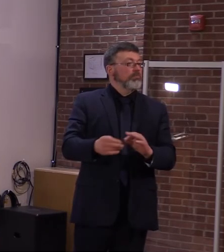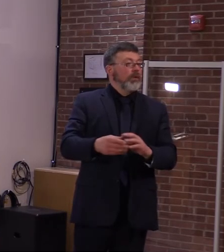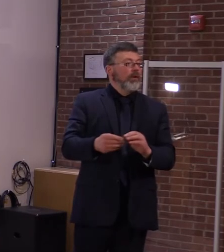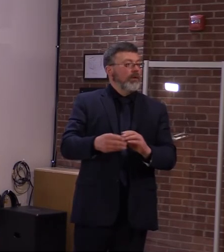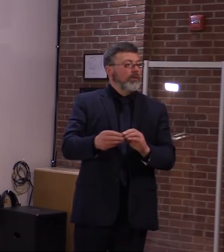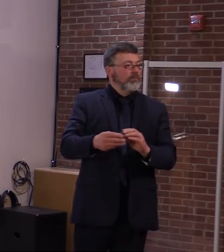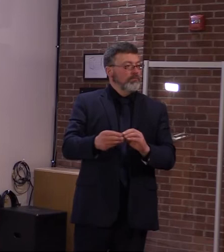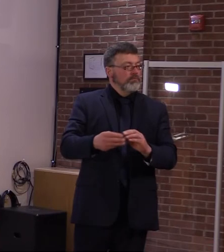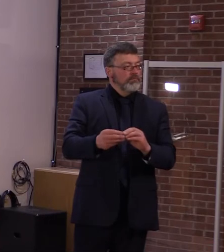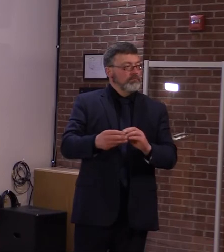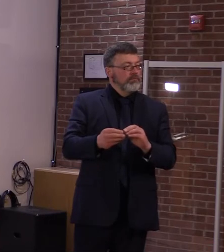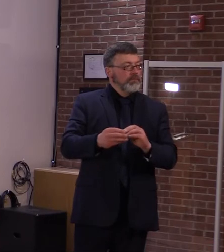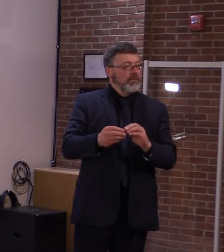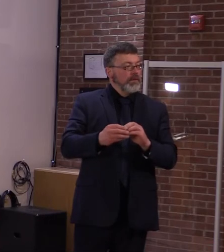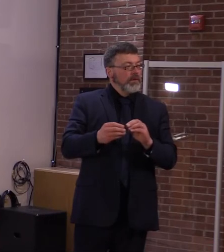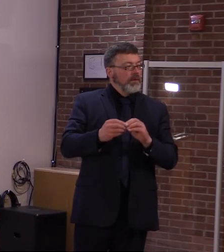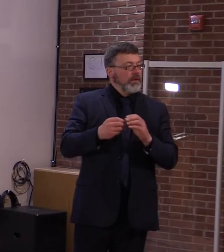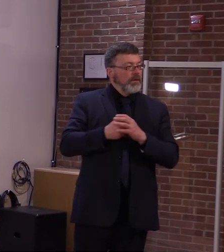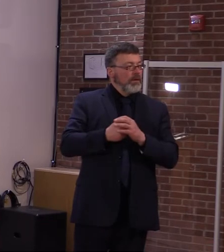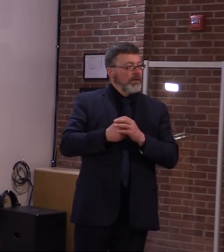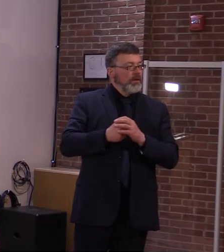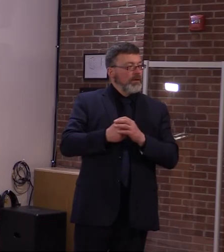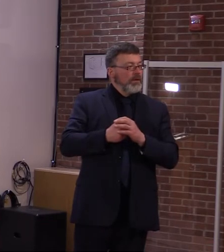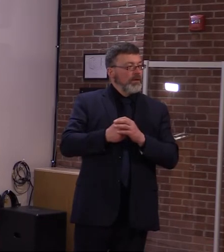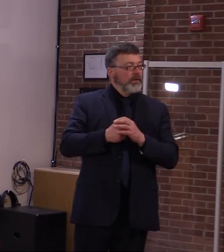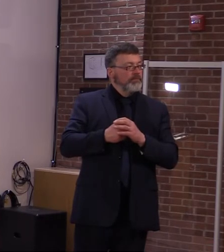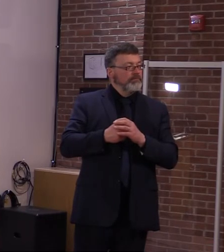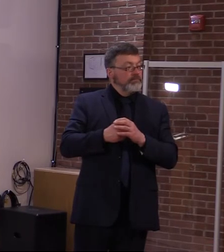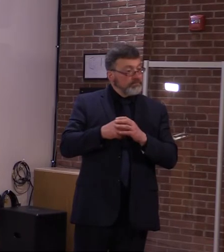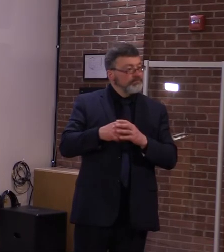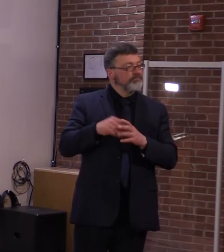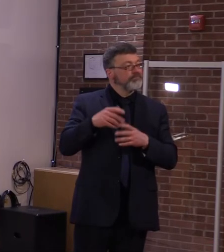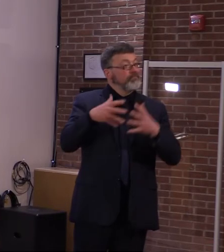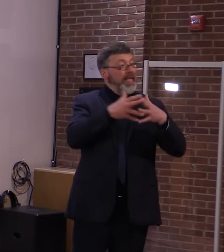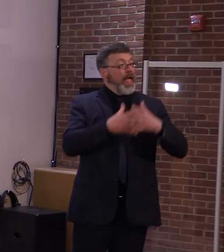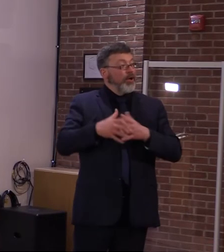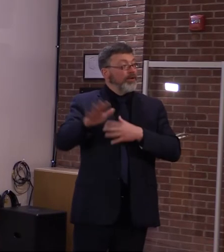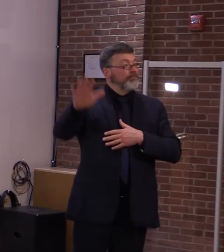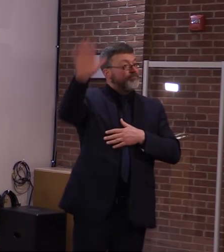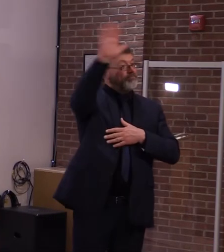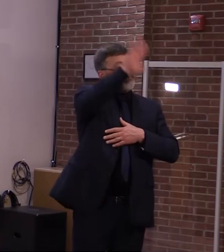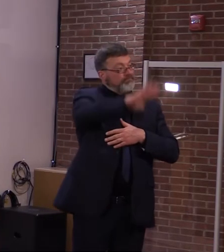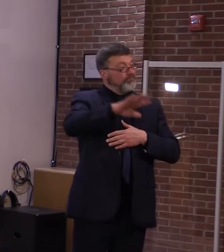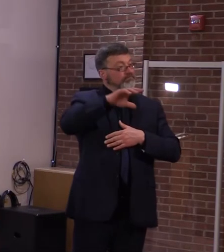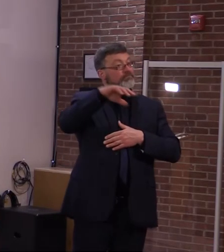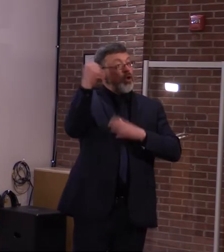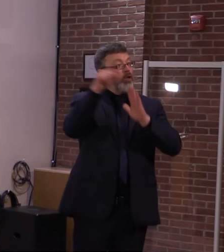about funneling those unwanted doses to a place like Vermont, which still has high vaccine demand?